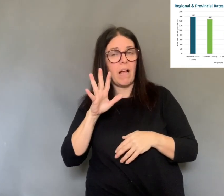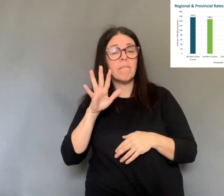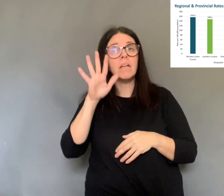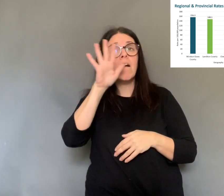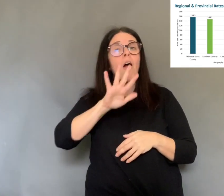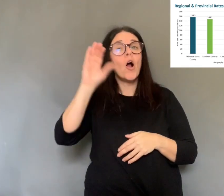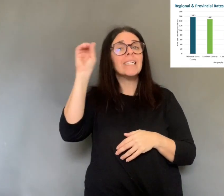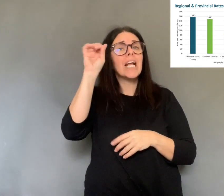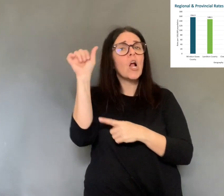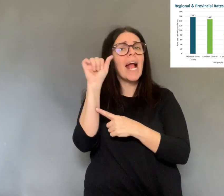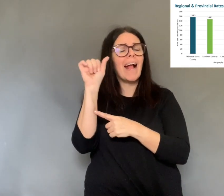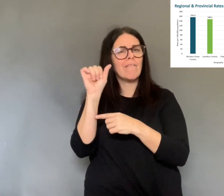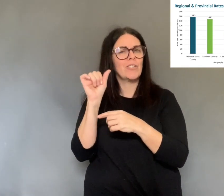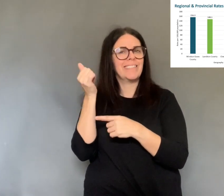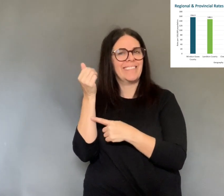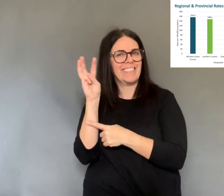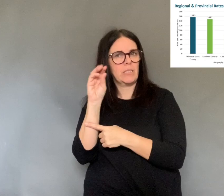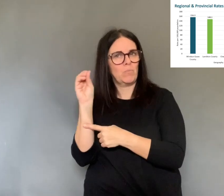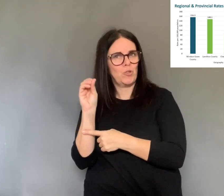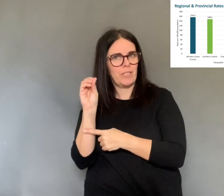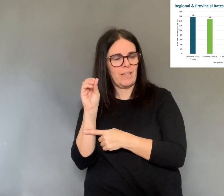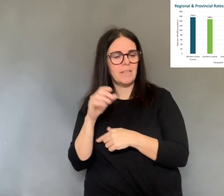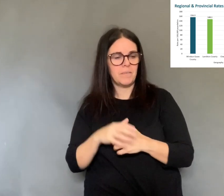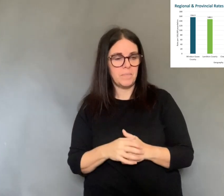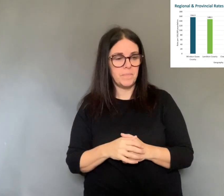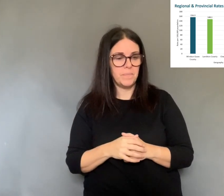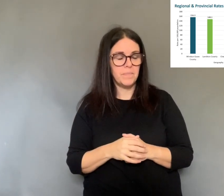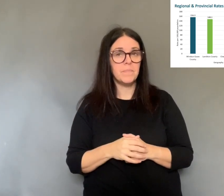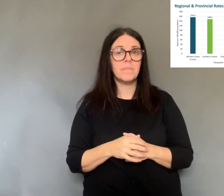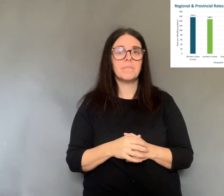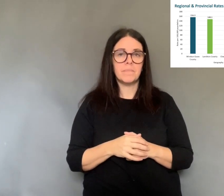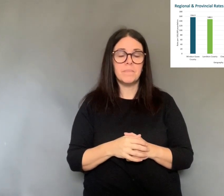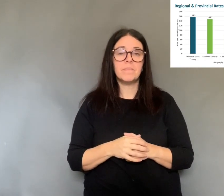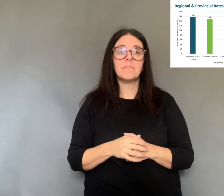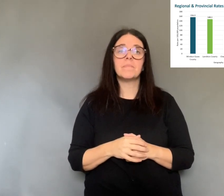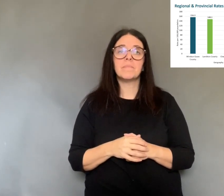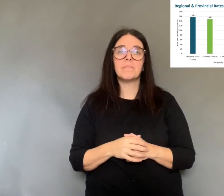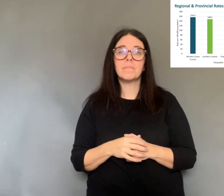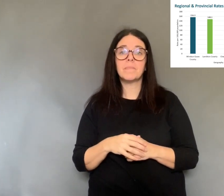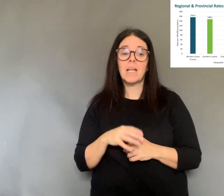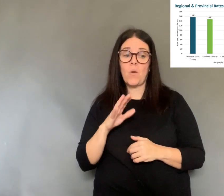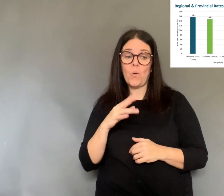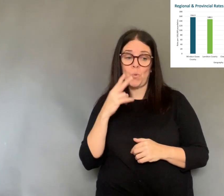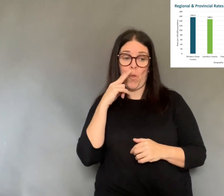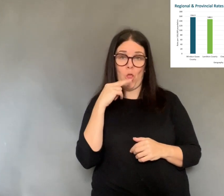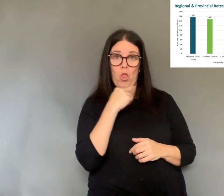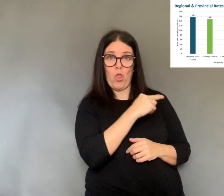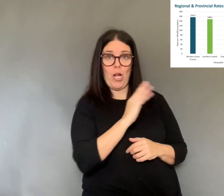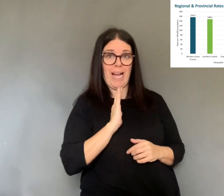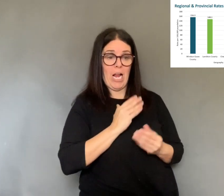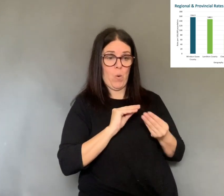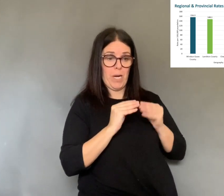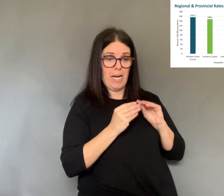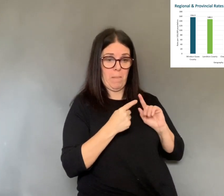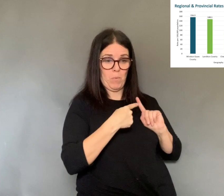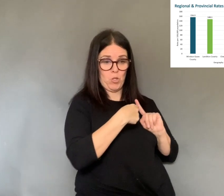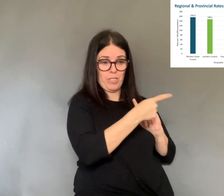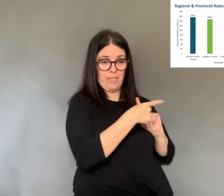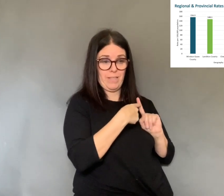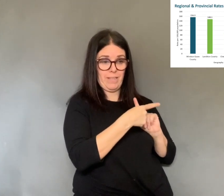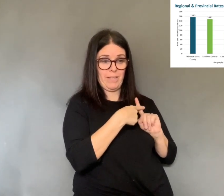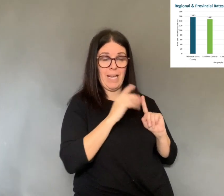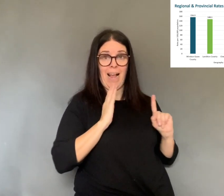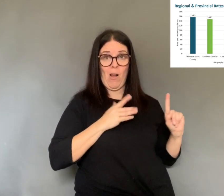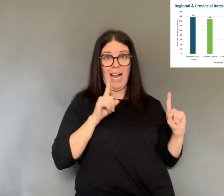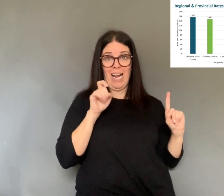So we can see Windsor and Essex, we are significantly higher than the provincial average and also higher than our counterpart in